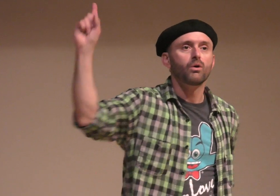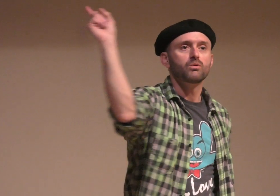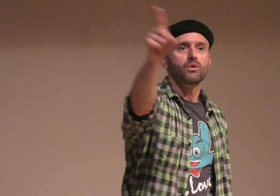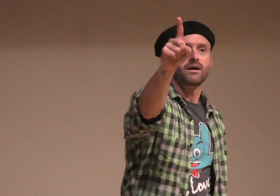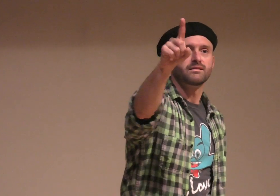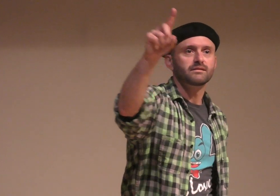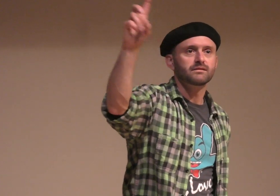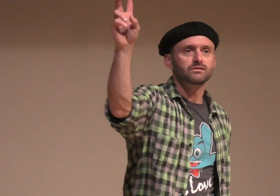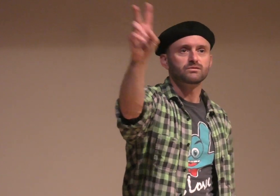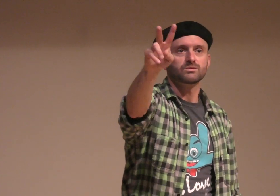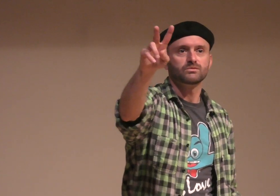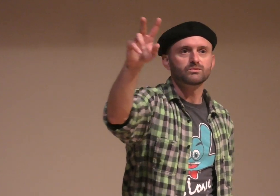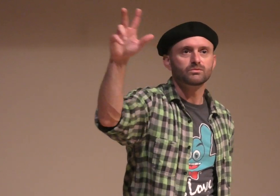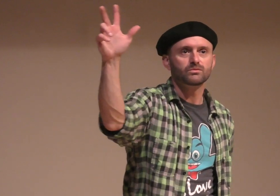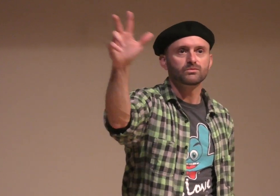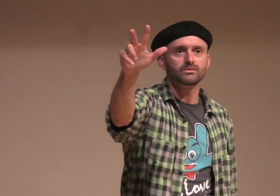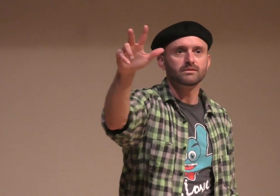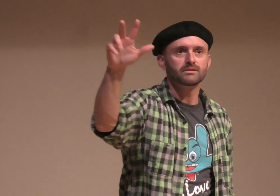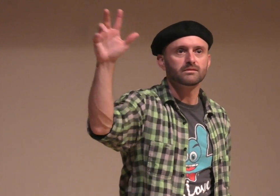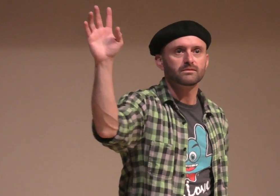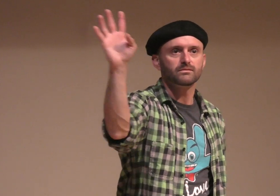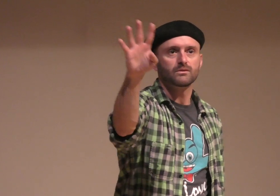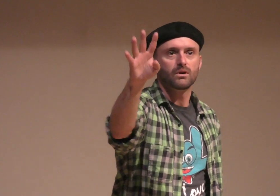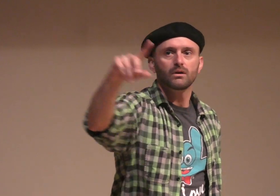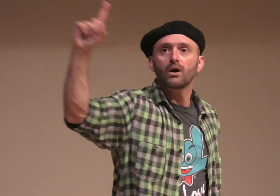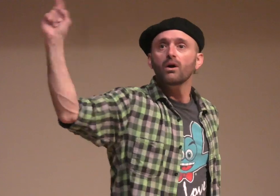Now in 4 times.